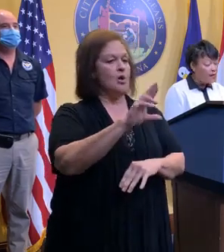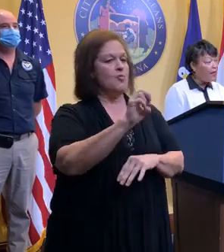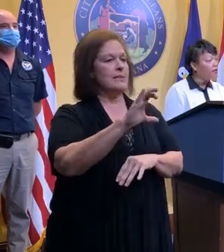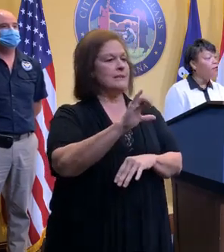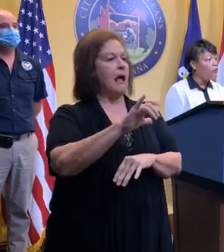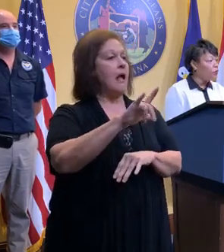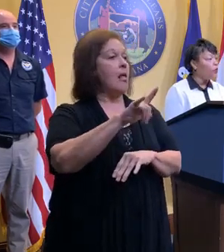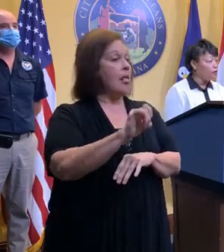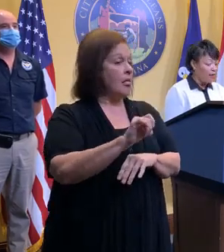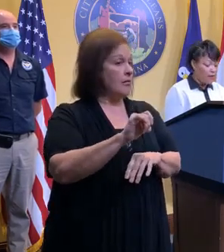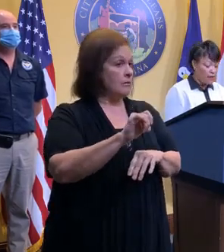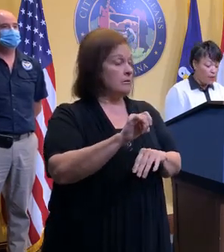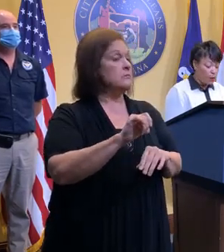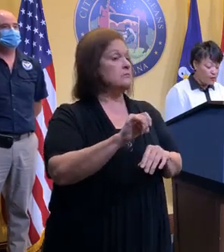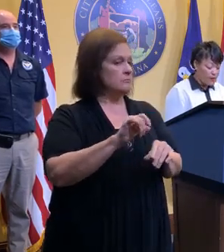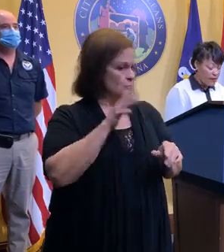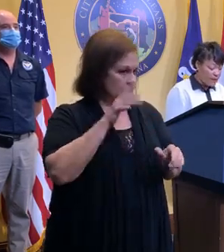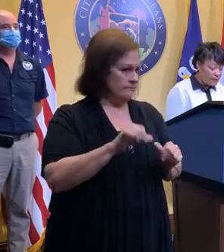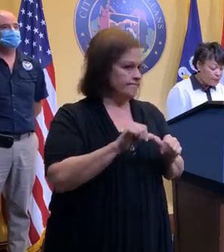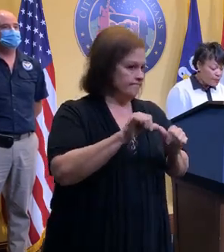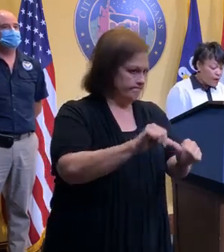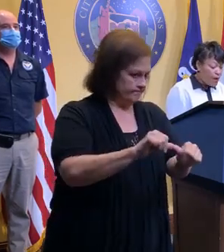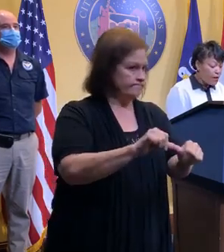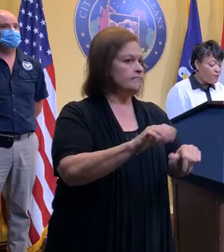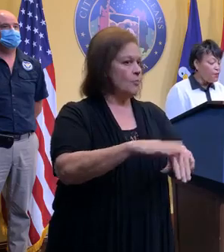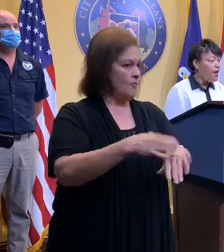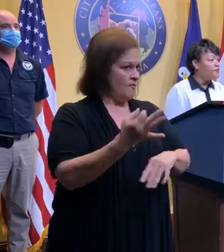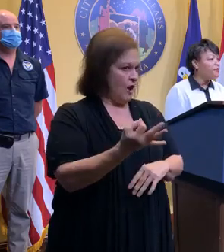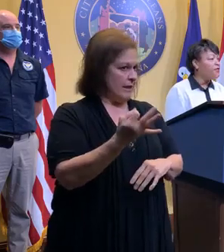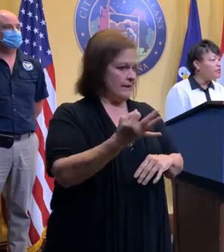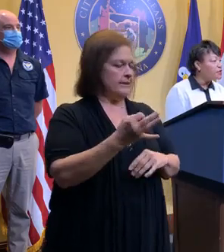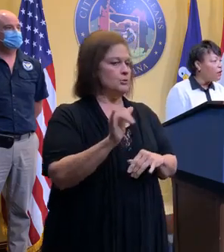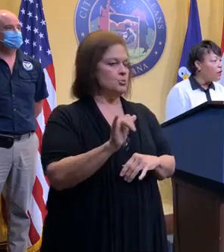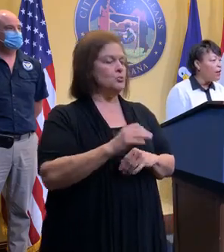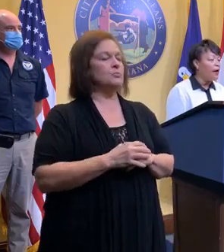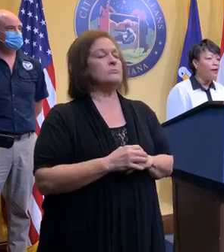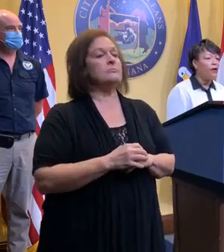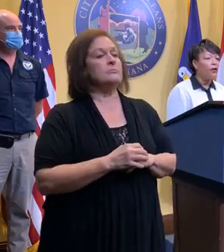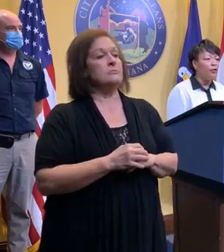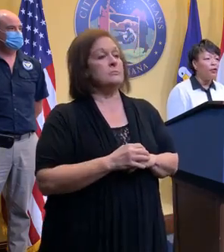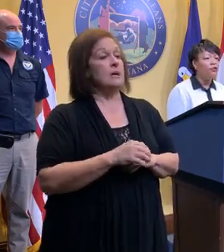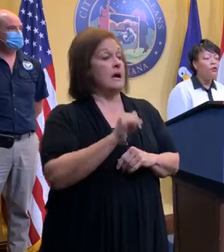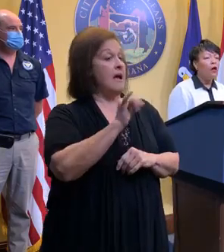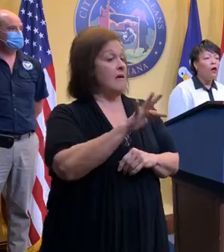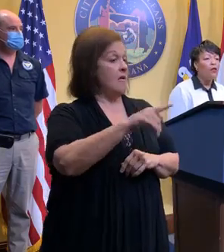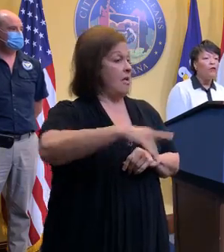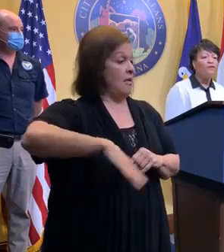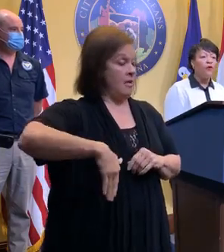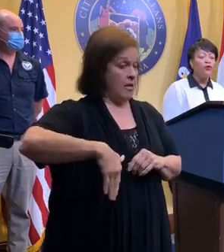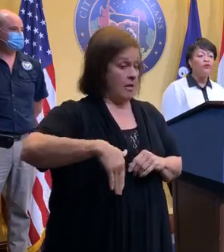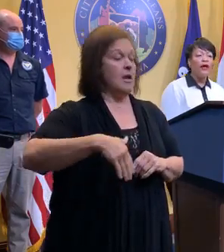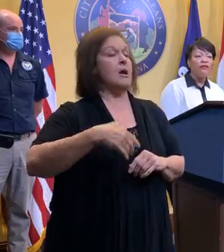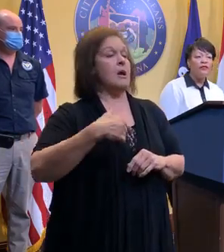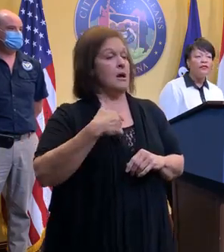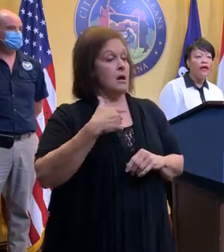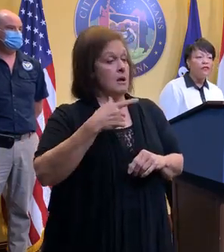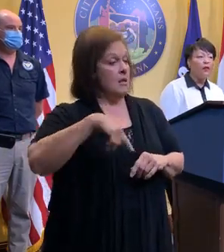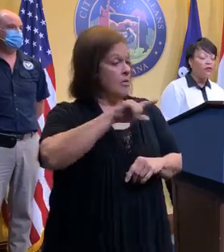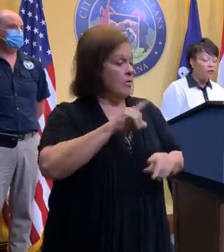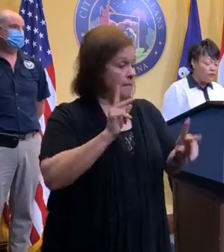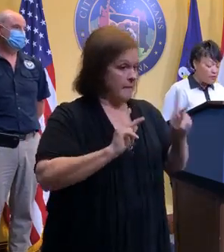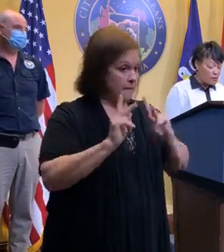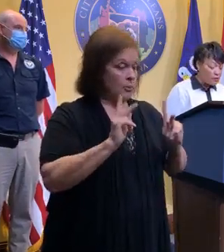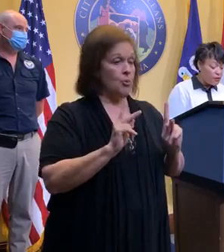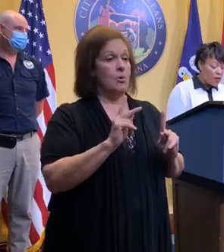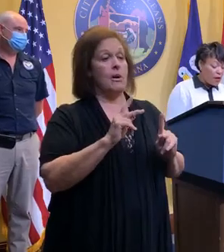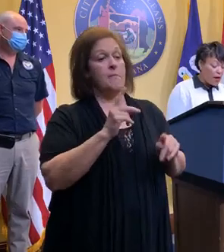for Friday. It will proceed. If you haven't done so, I encourage all of our folks, residents,